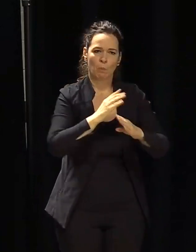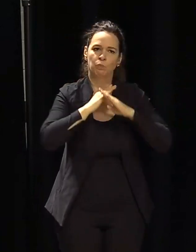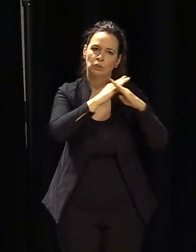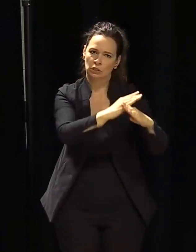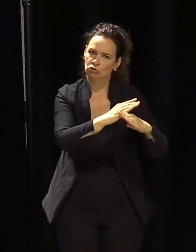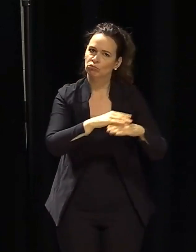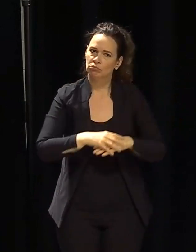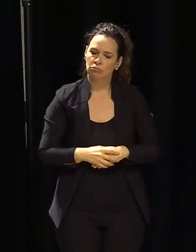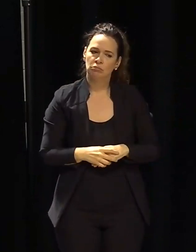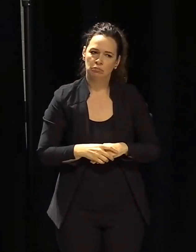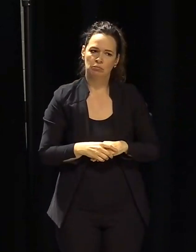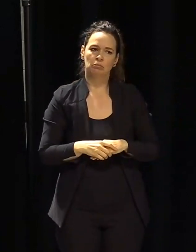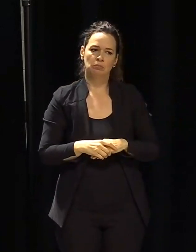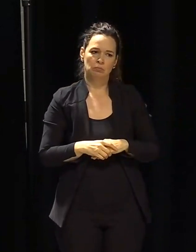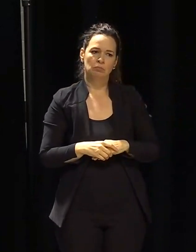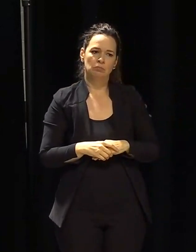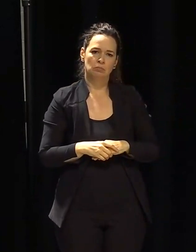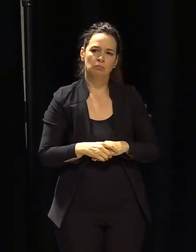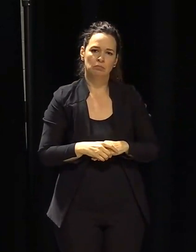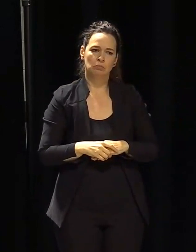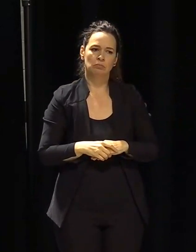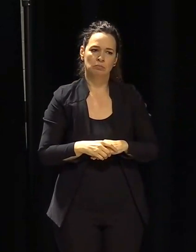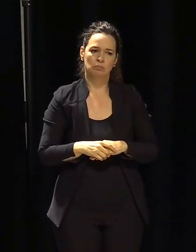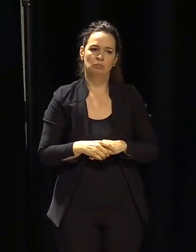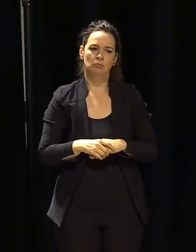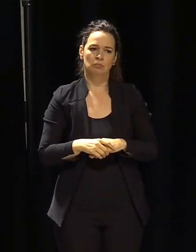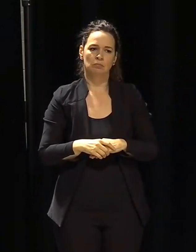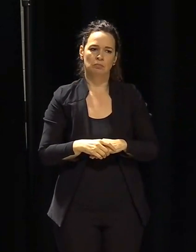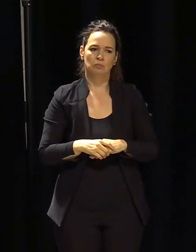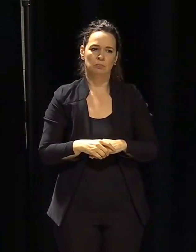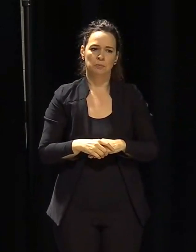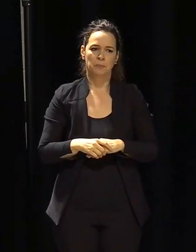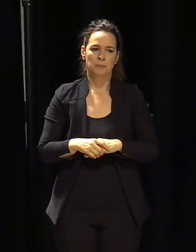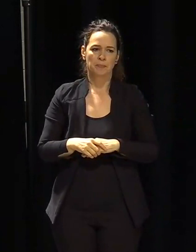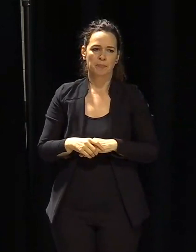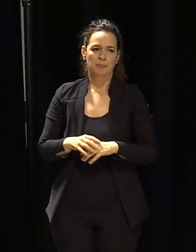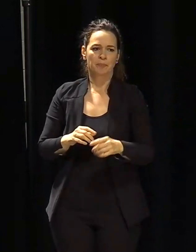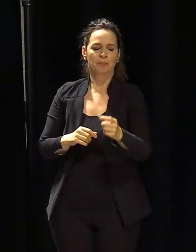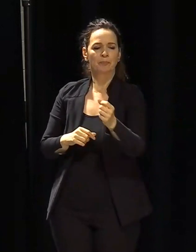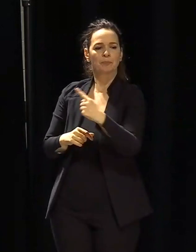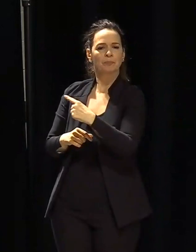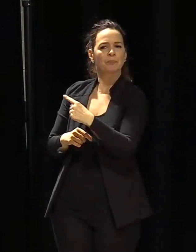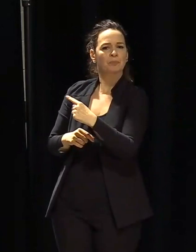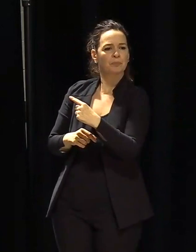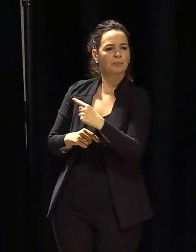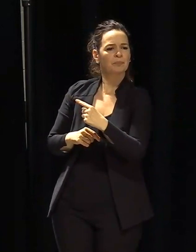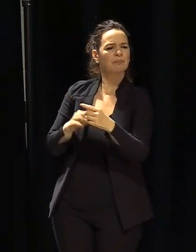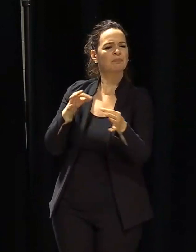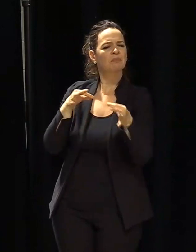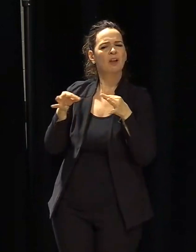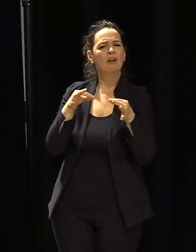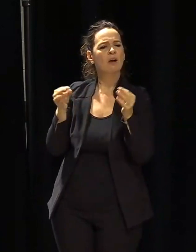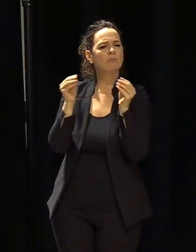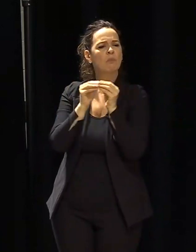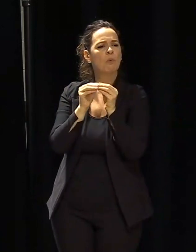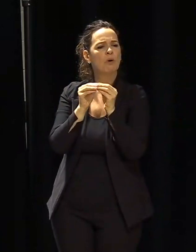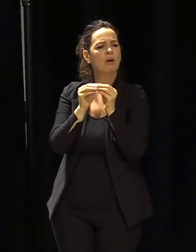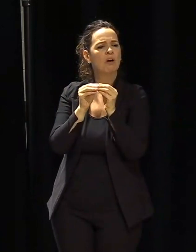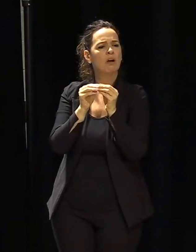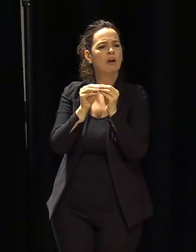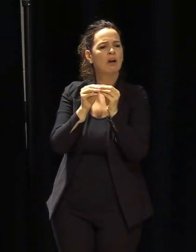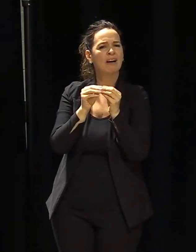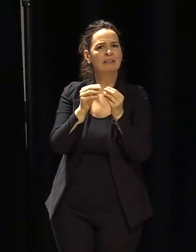distribution. Can you just explain a little bit more about if we move into a red zone, our